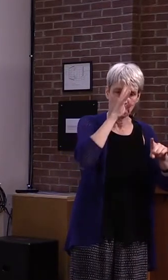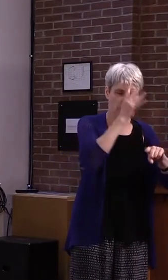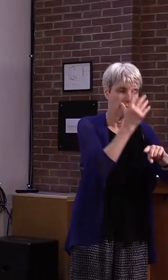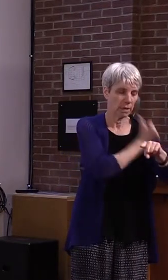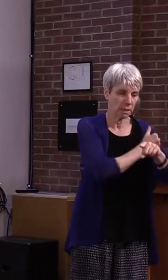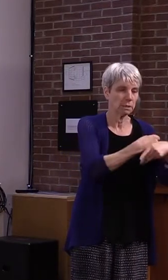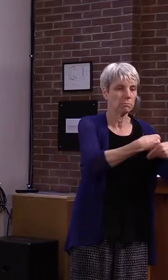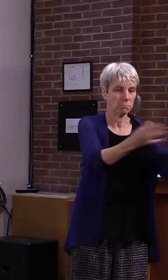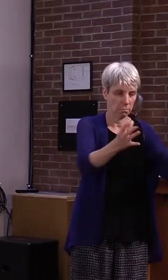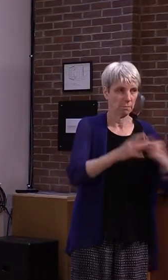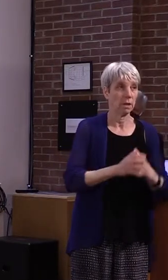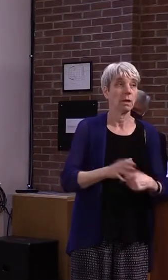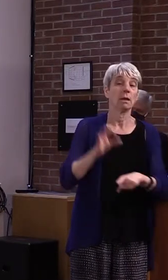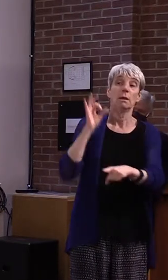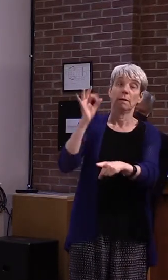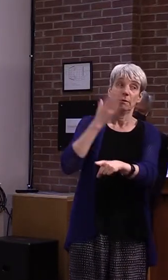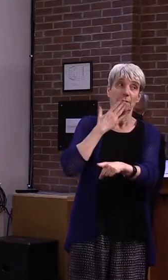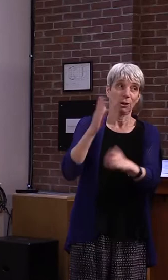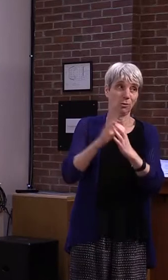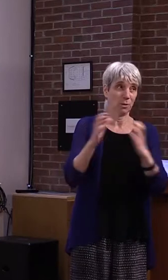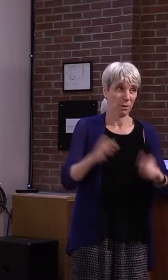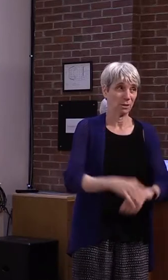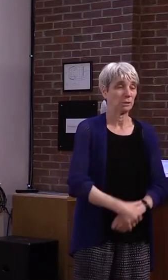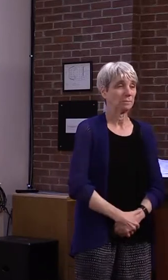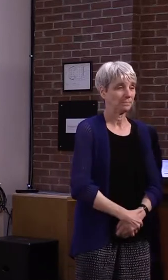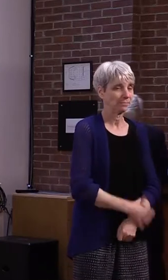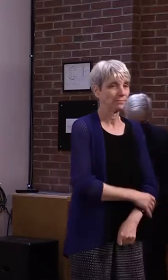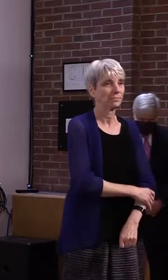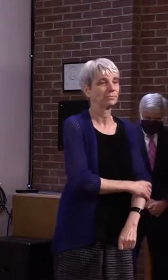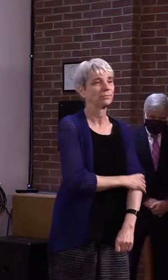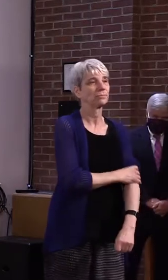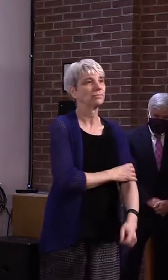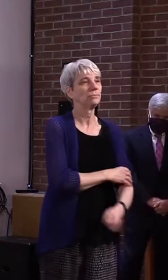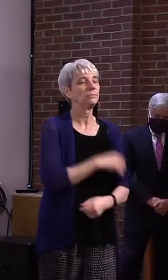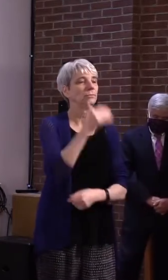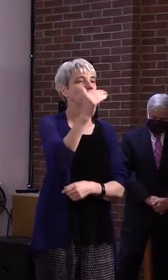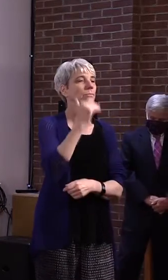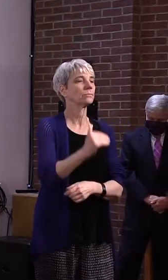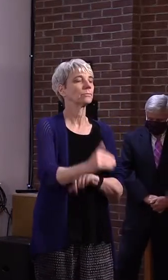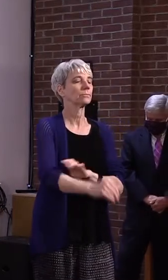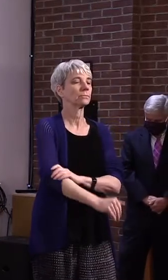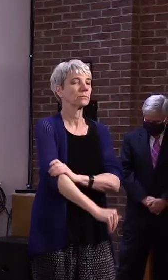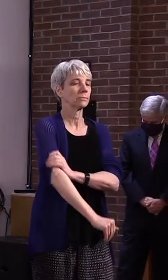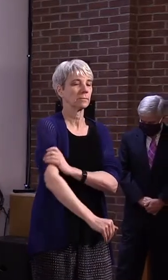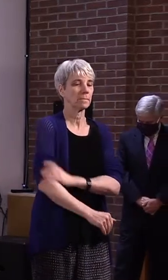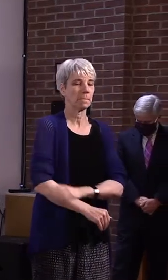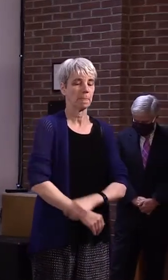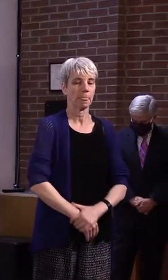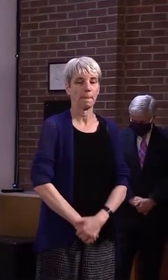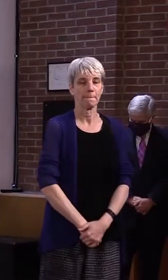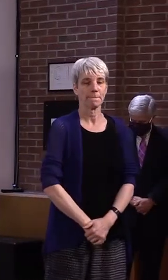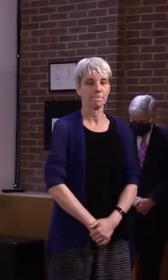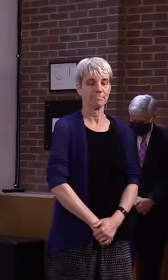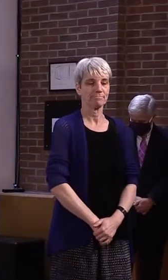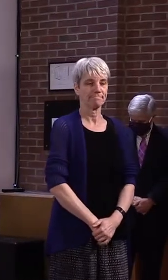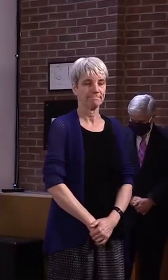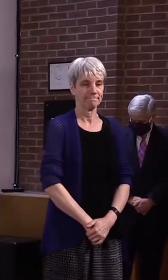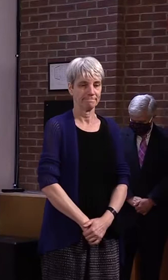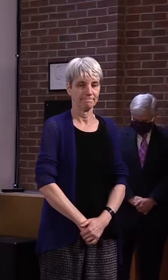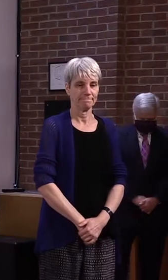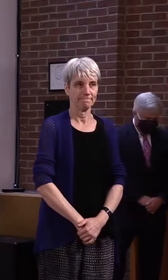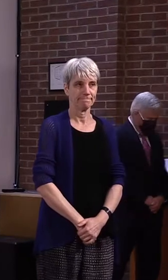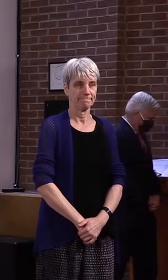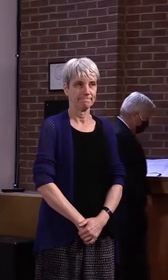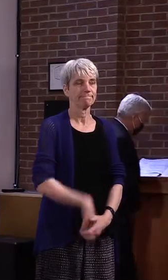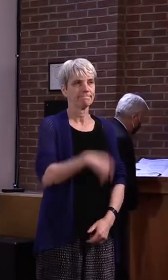Okay, perfect. Thank you very much. Cass, WCAX. Hi, this question is likely for Mike